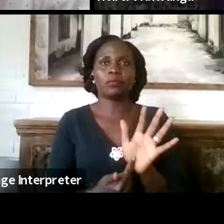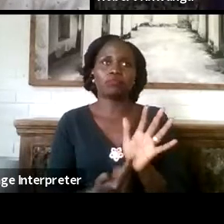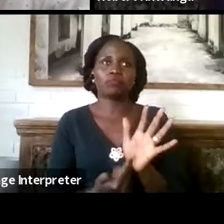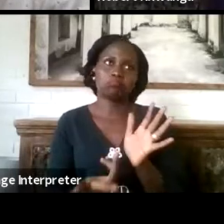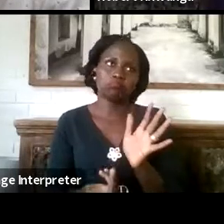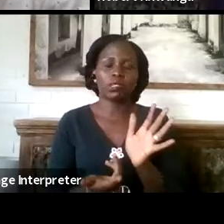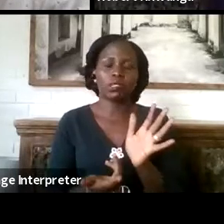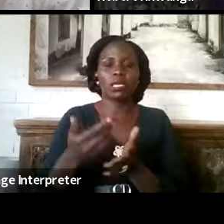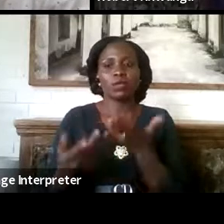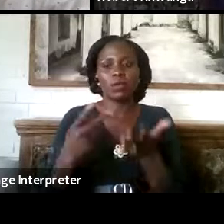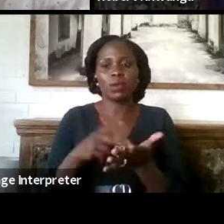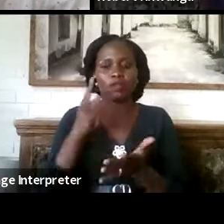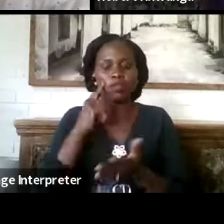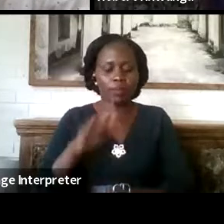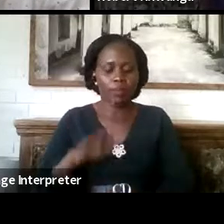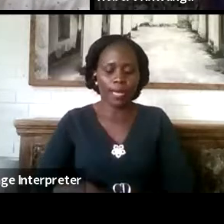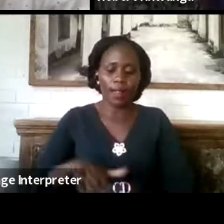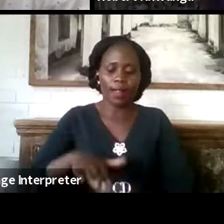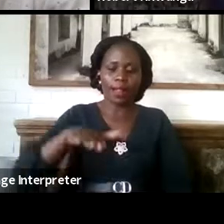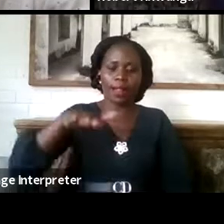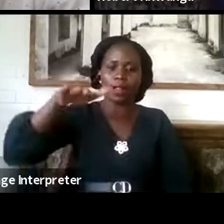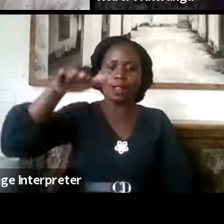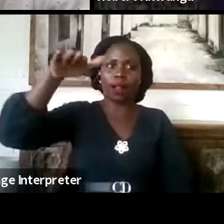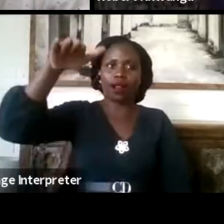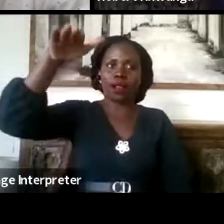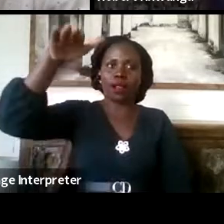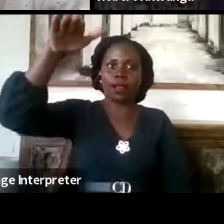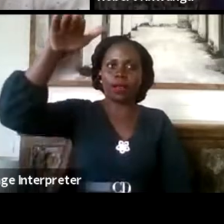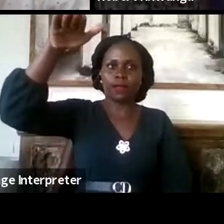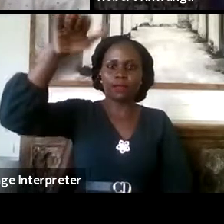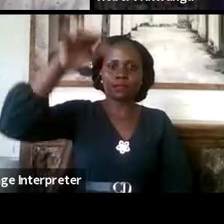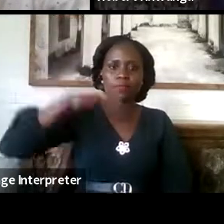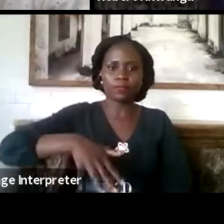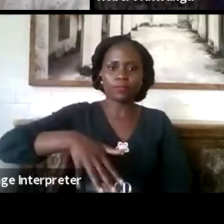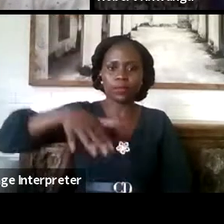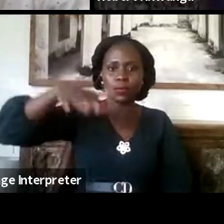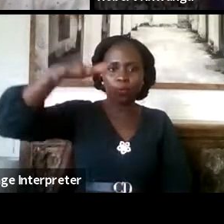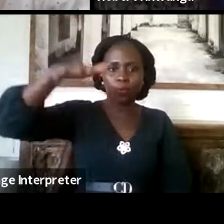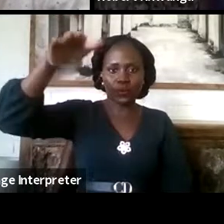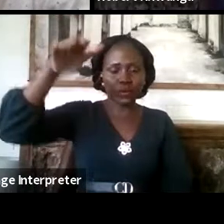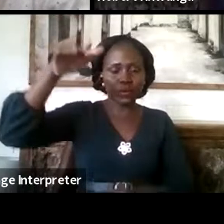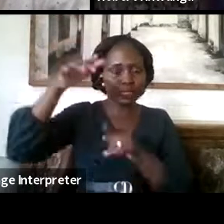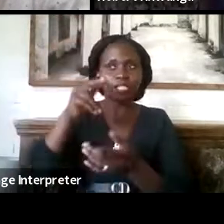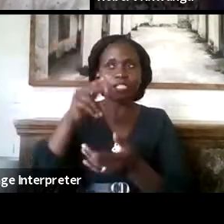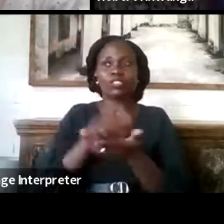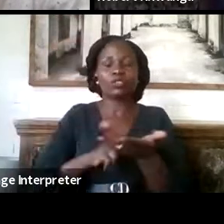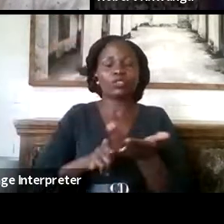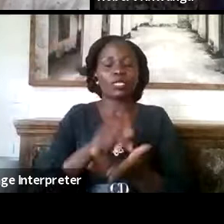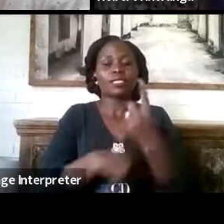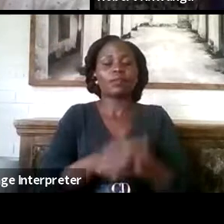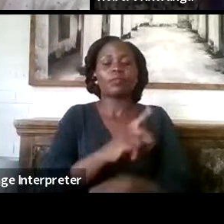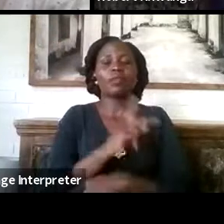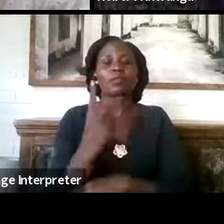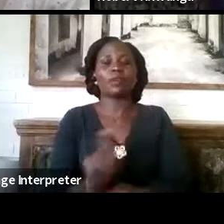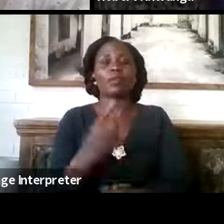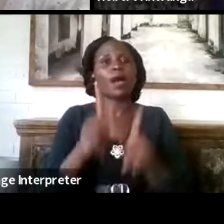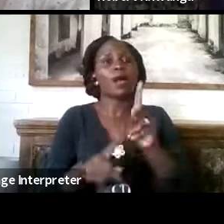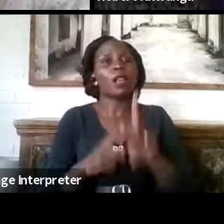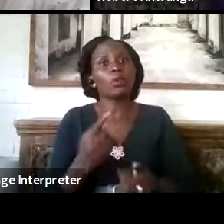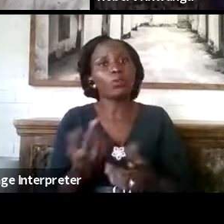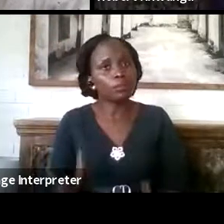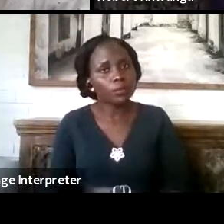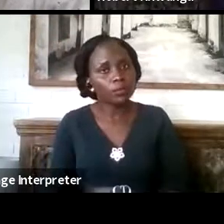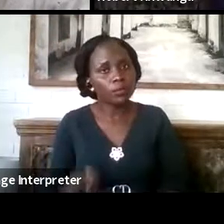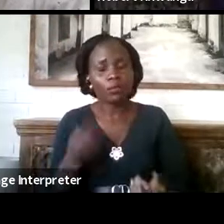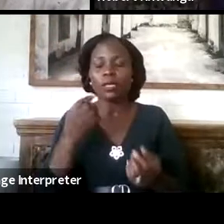steps. That lift is not only used by disabled people, it ends up being used by everybody. it becomes more comfortable to everybody. So